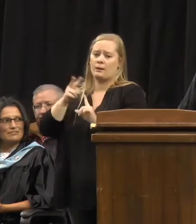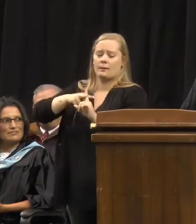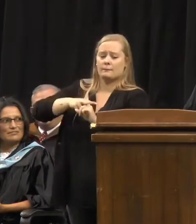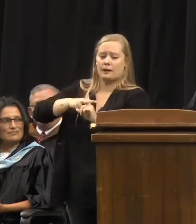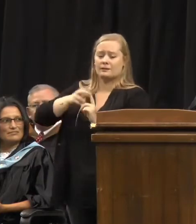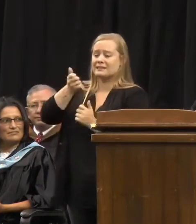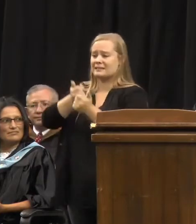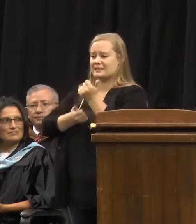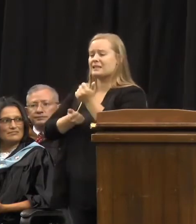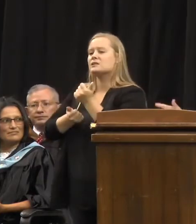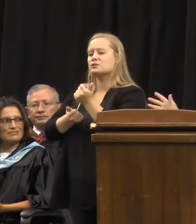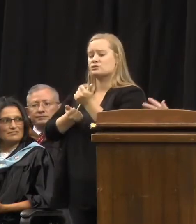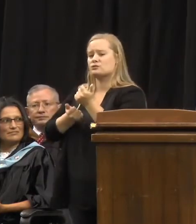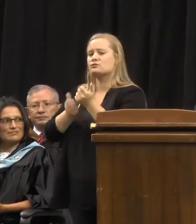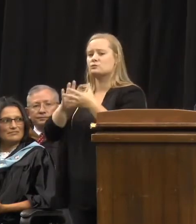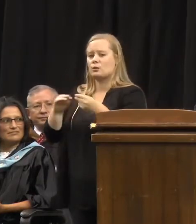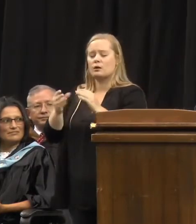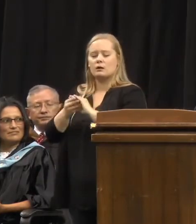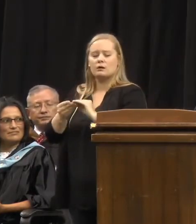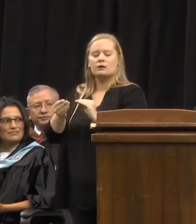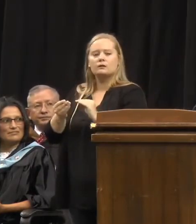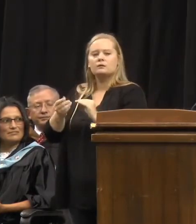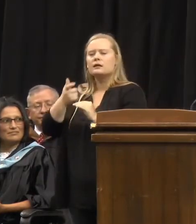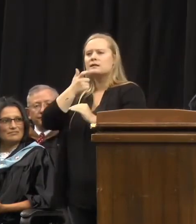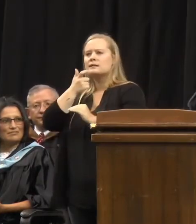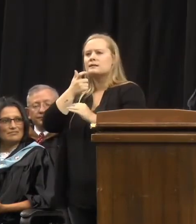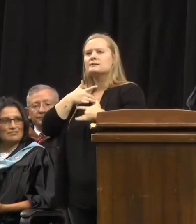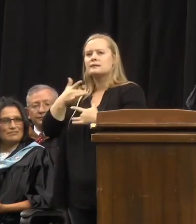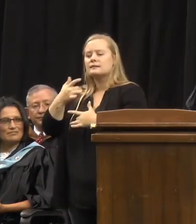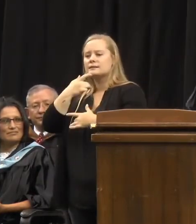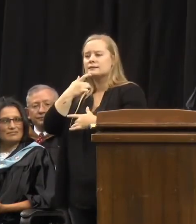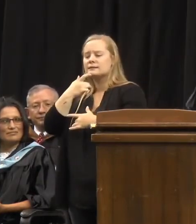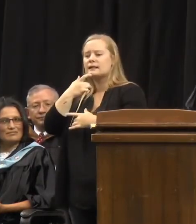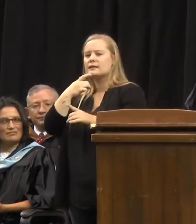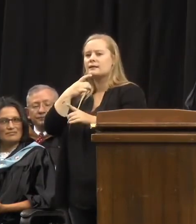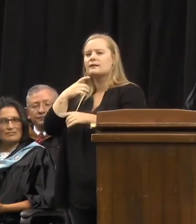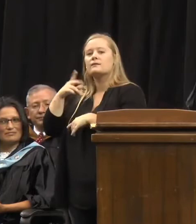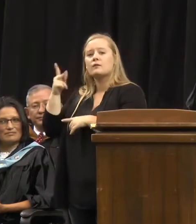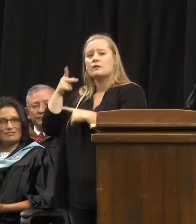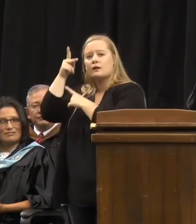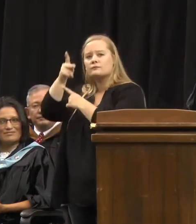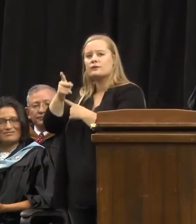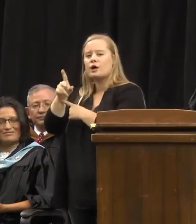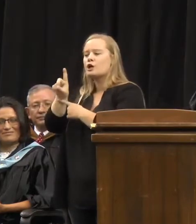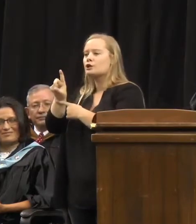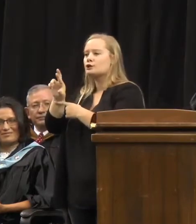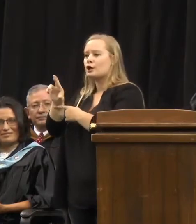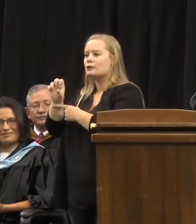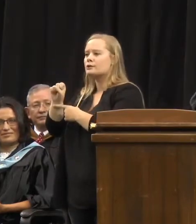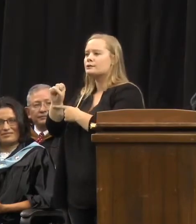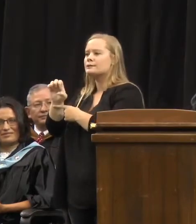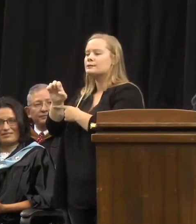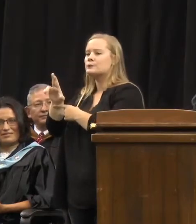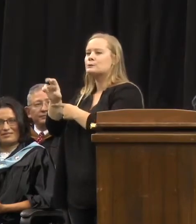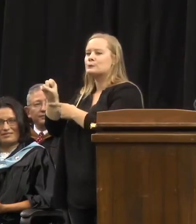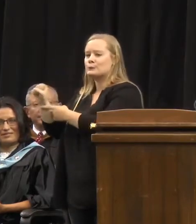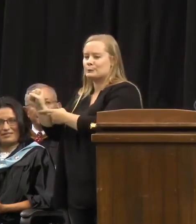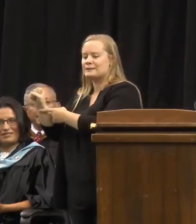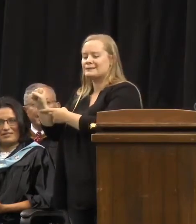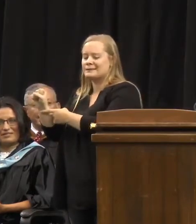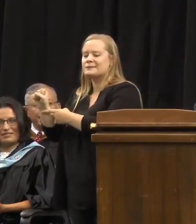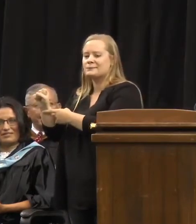our stories. I often refer to that great philosopher, Dr. Seuss. The